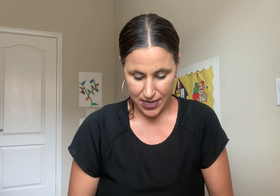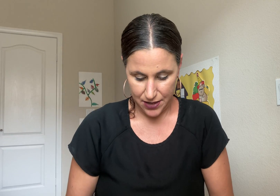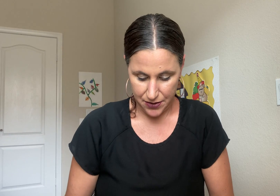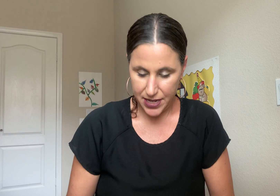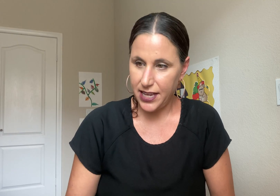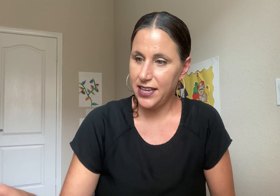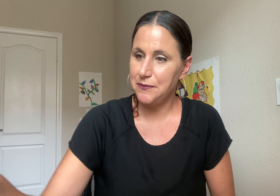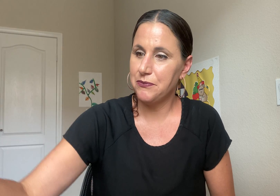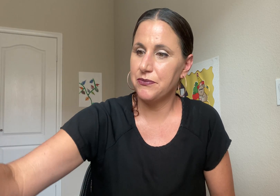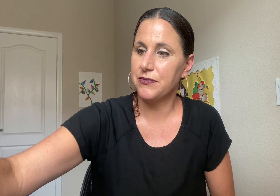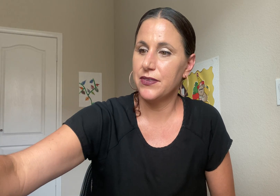Okay.